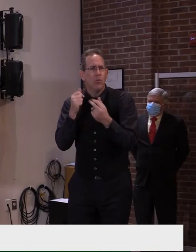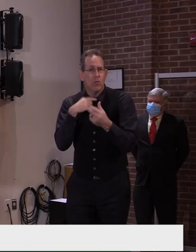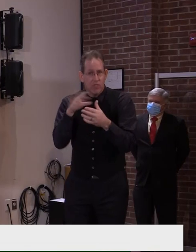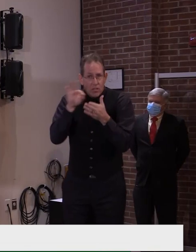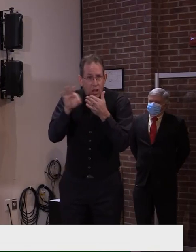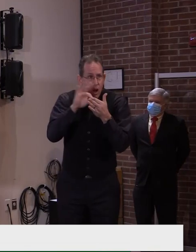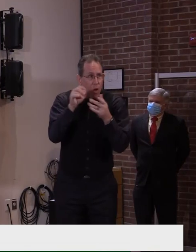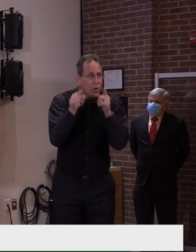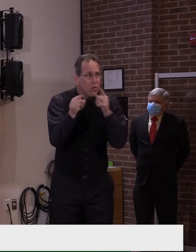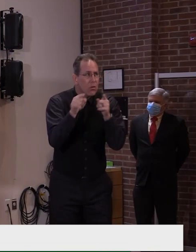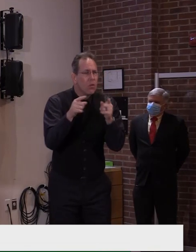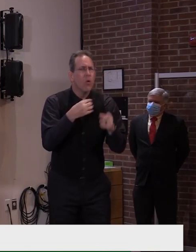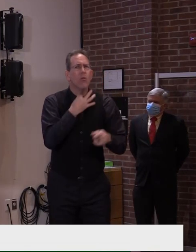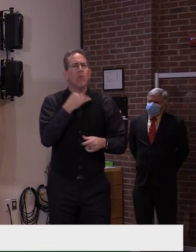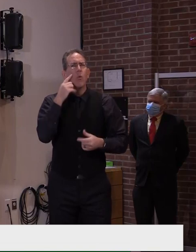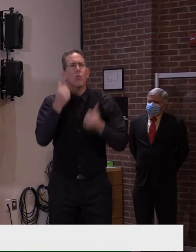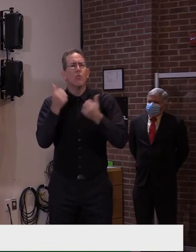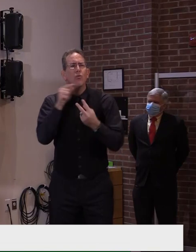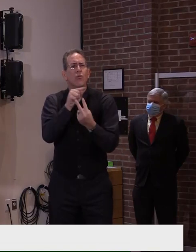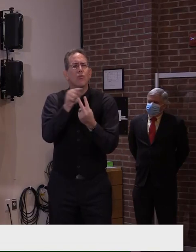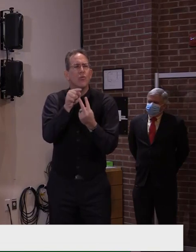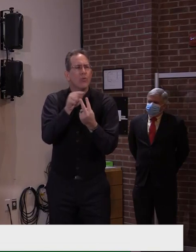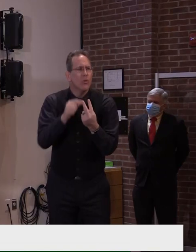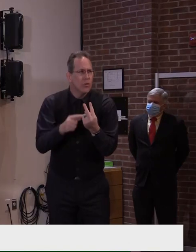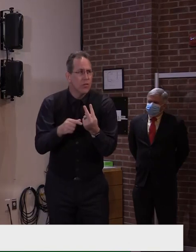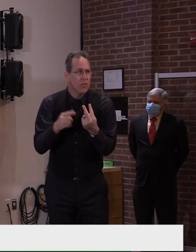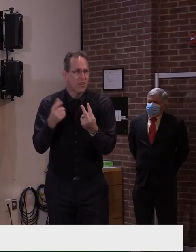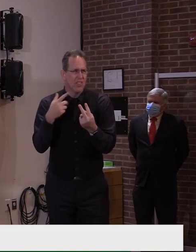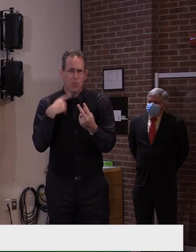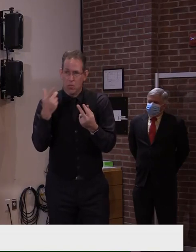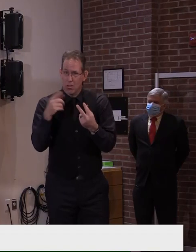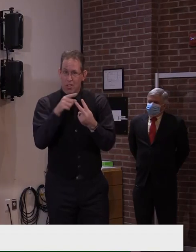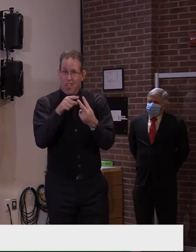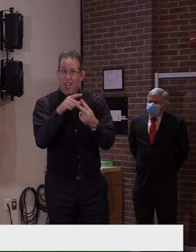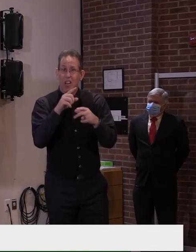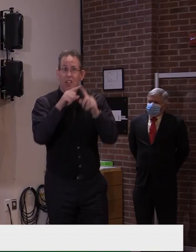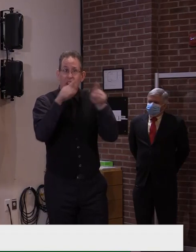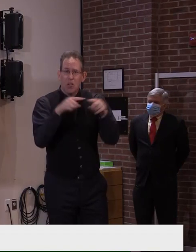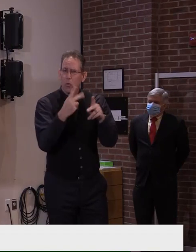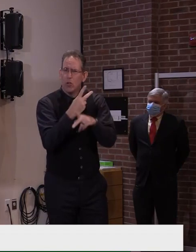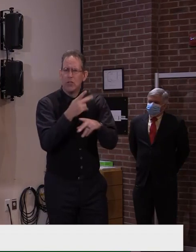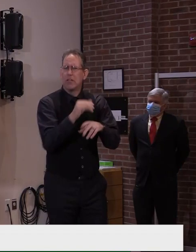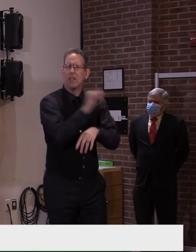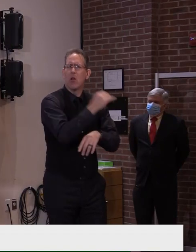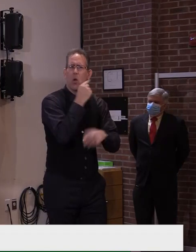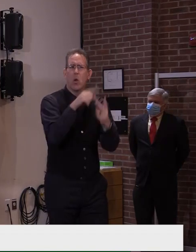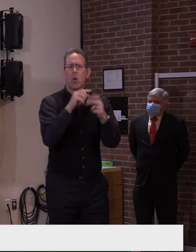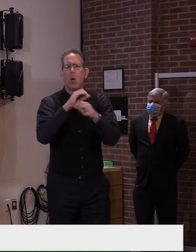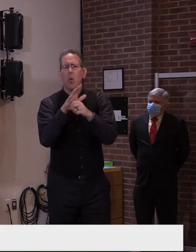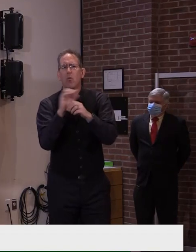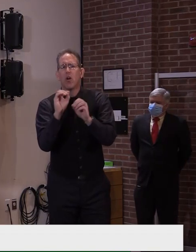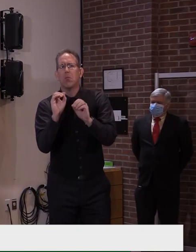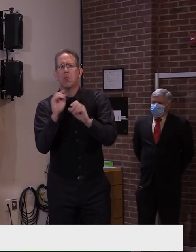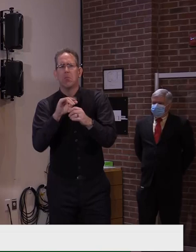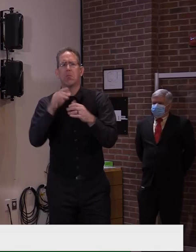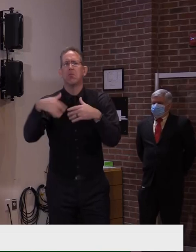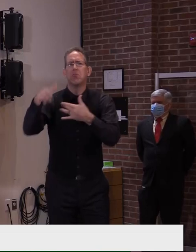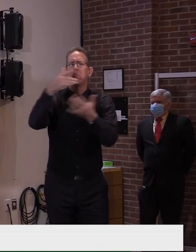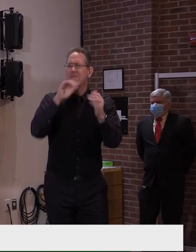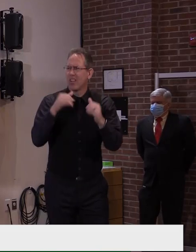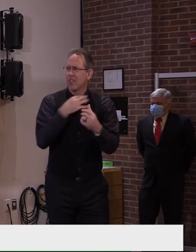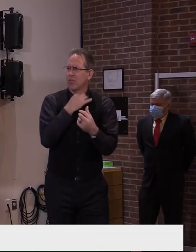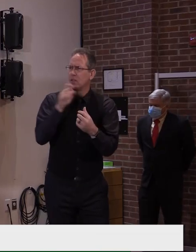treatment more than staying home and getting better? Yeah, I think Dr. Levine had talked about that in his remarks, but it is critical that we